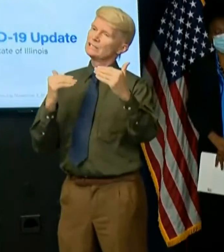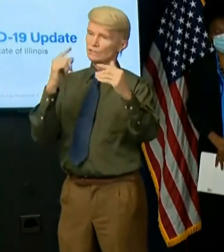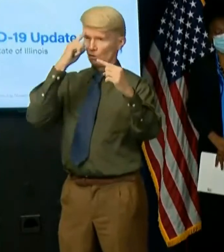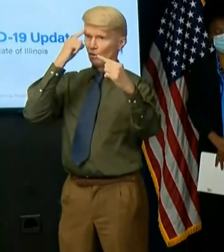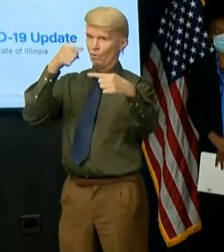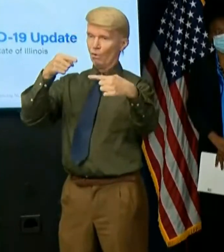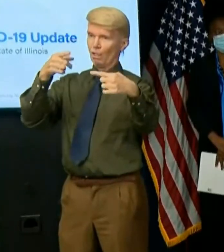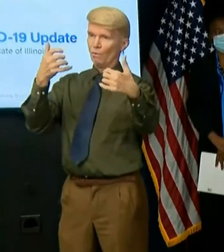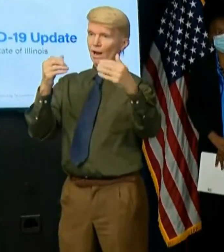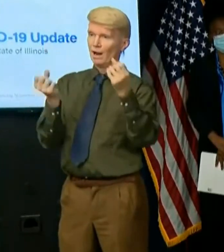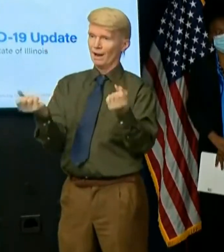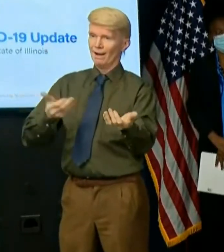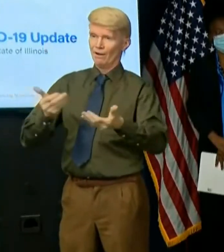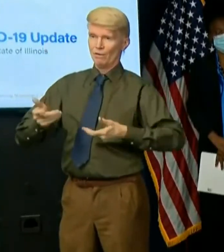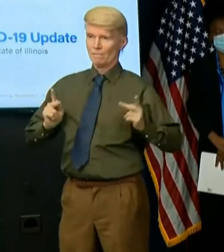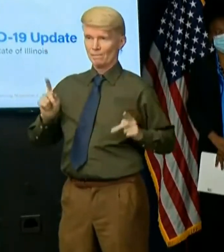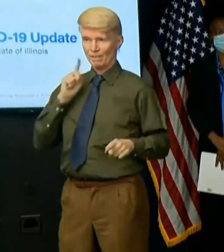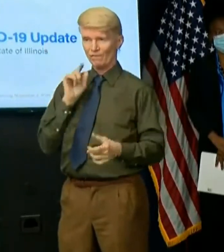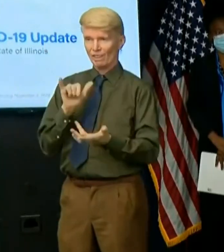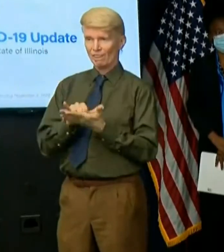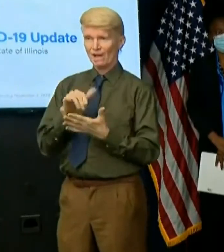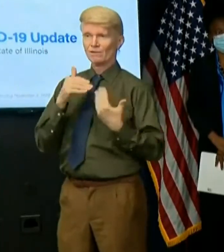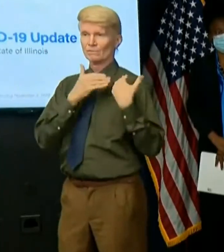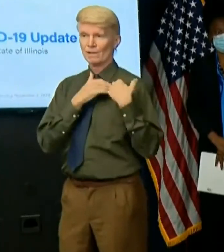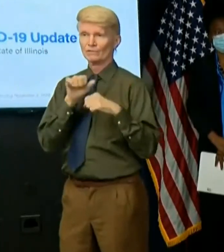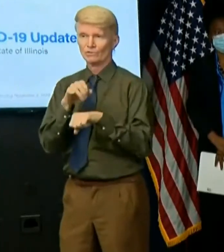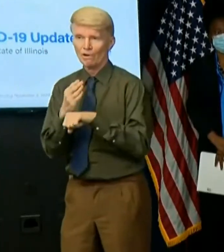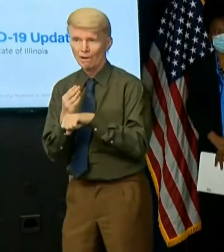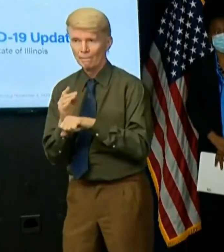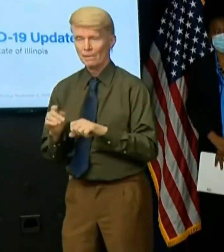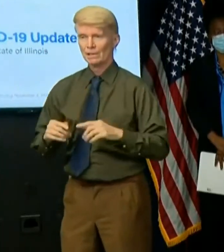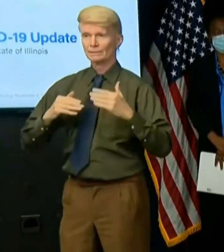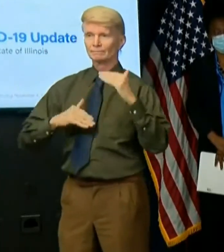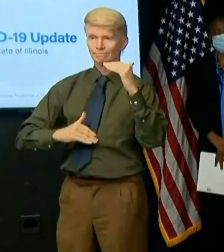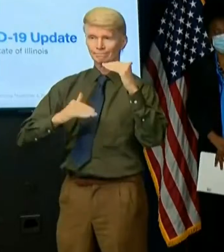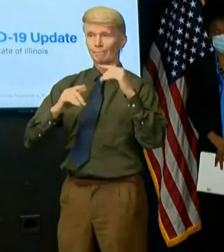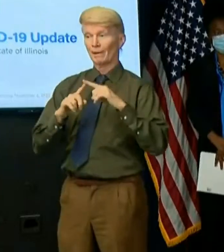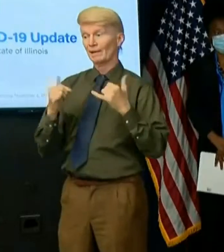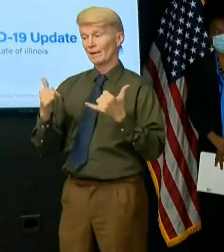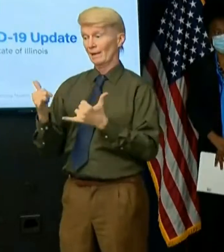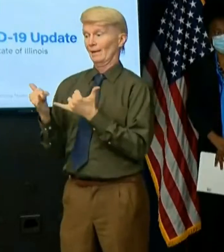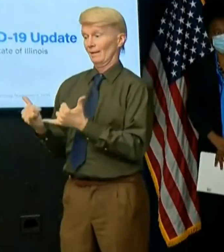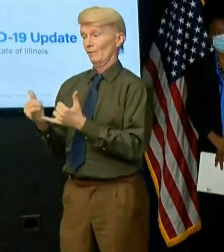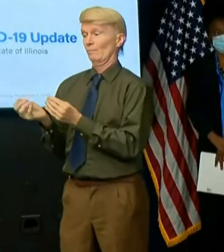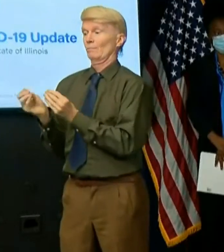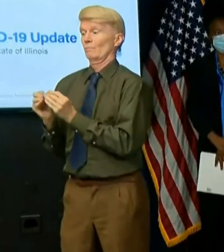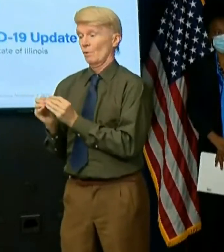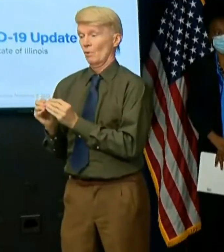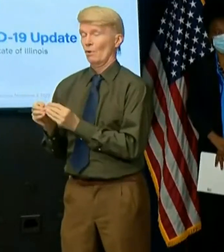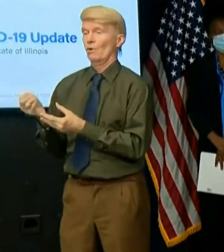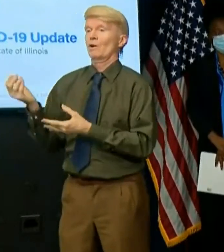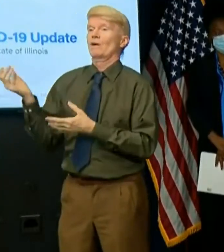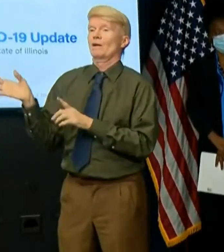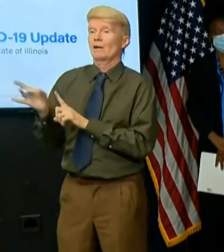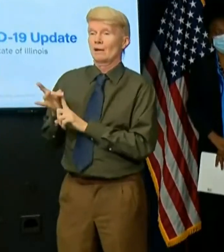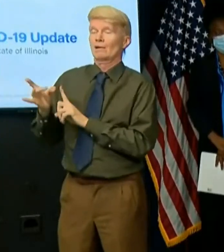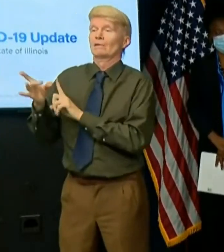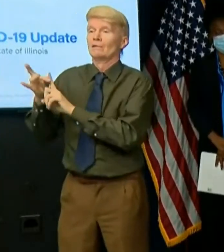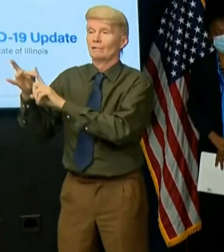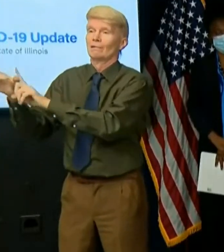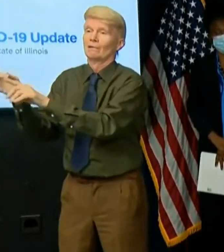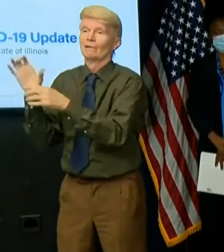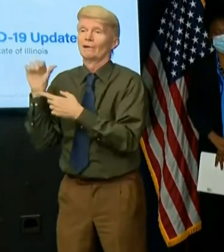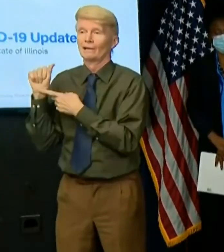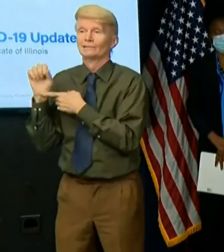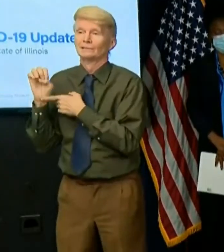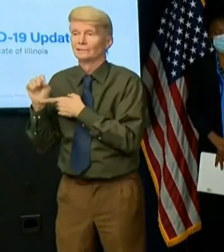set, and we definitely have more cases than we did when we originally set that goal. So